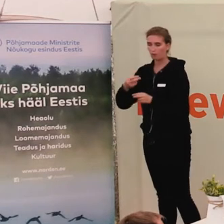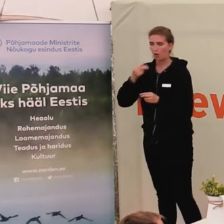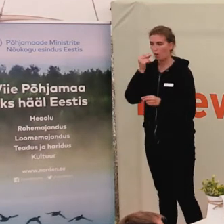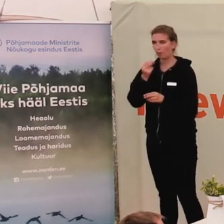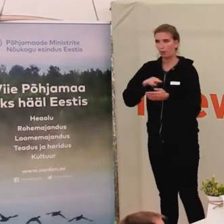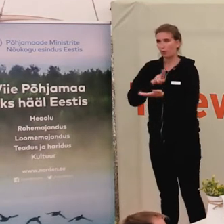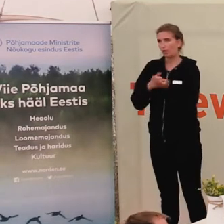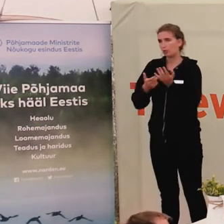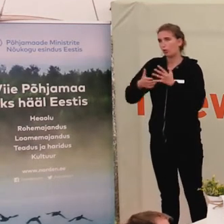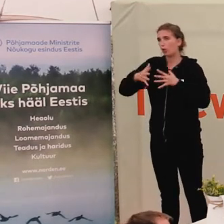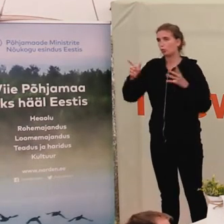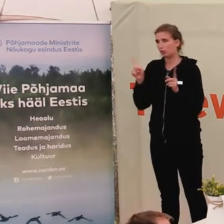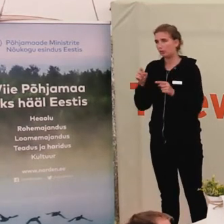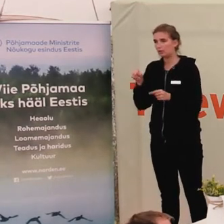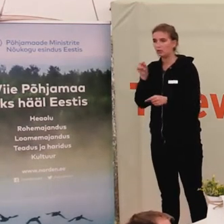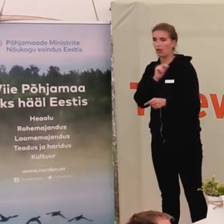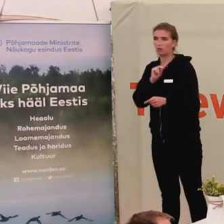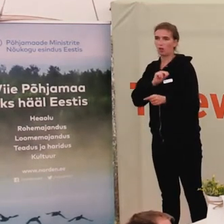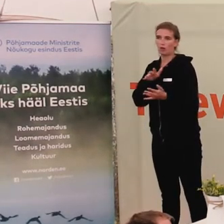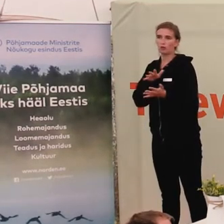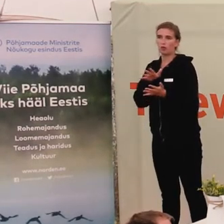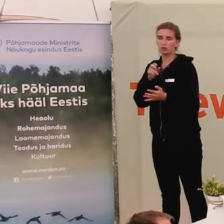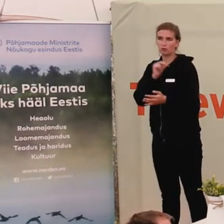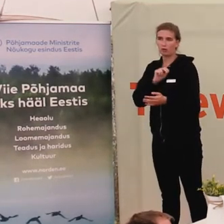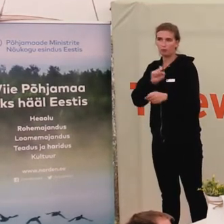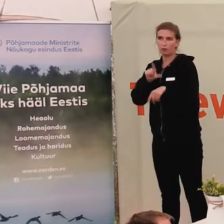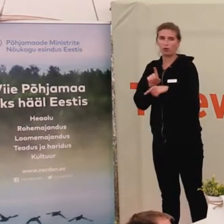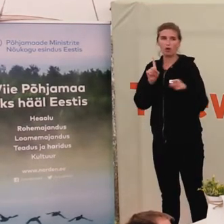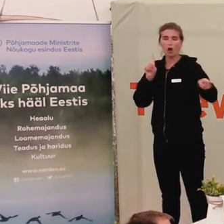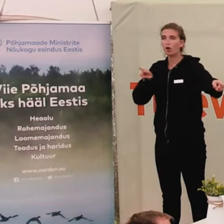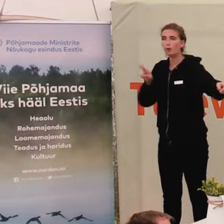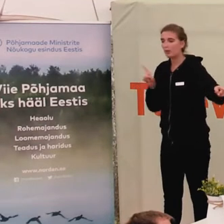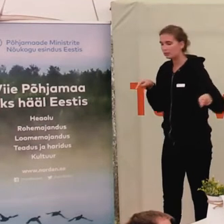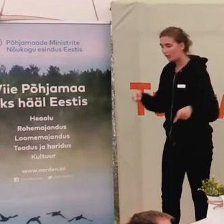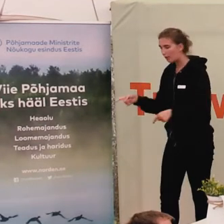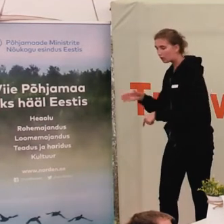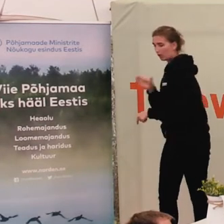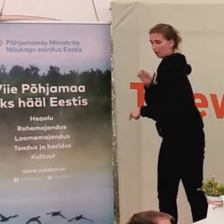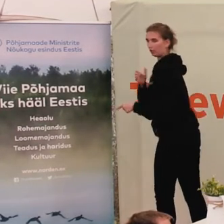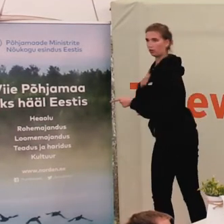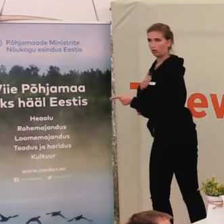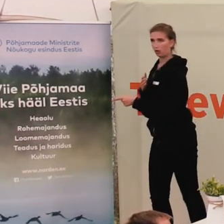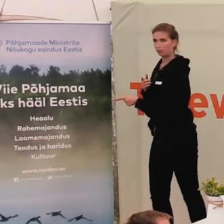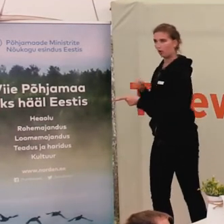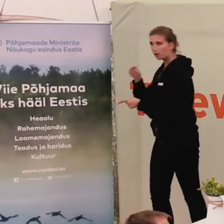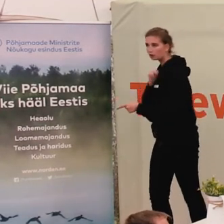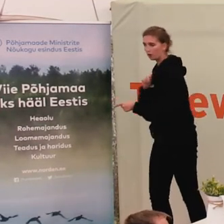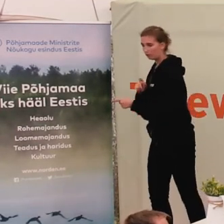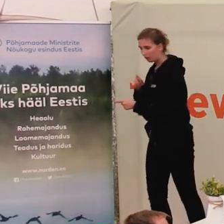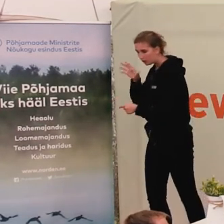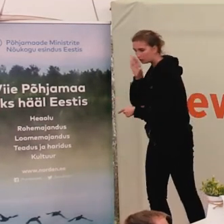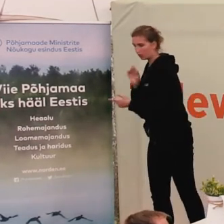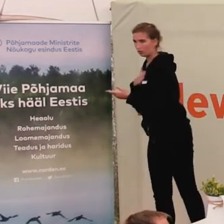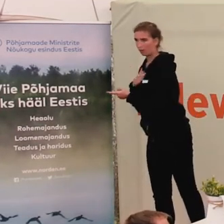problem. Well, it is, but I'm also talking about if they want to be rich, I mean, they want to become rich, to become those consumers. Mm-hmm. It's not